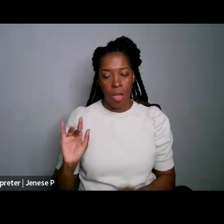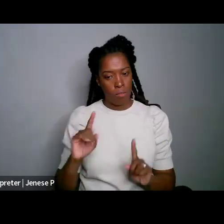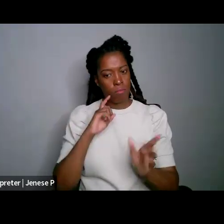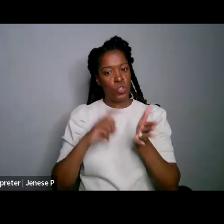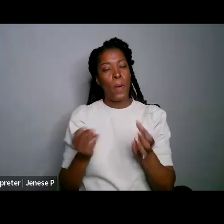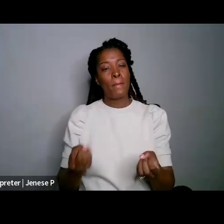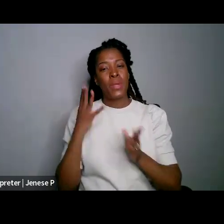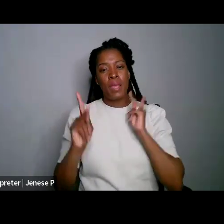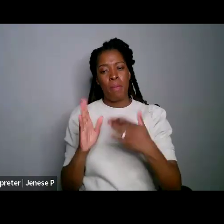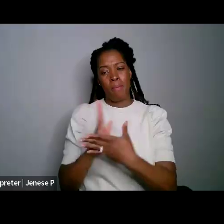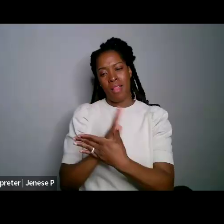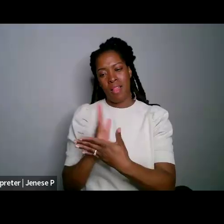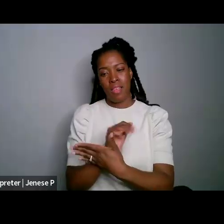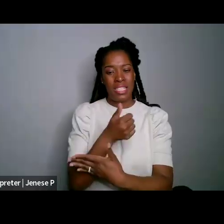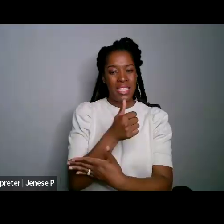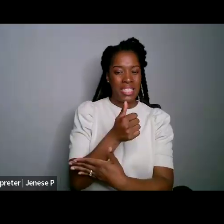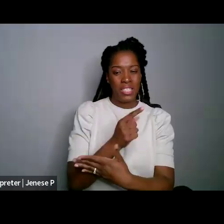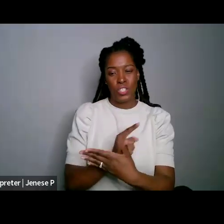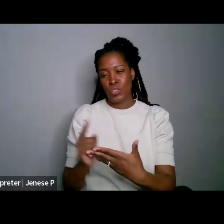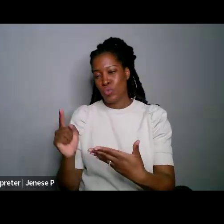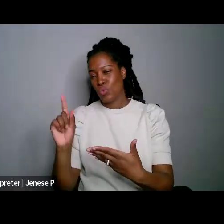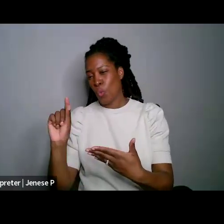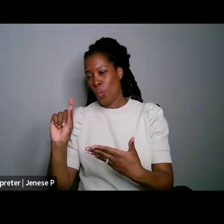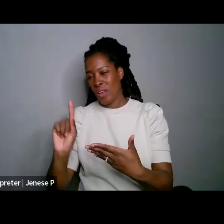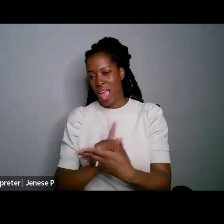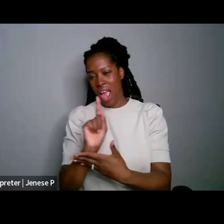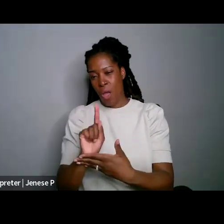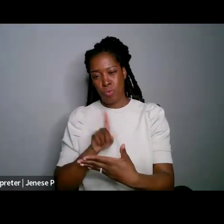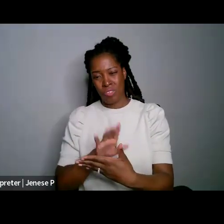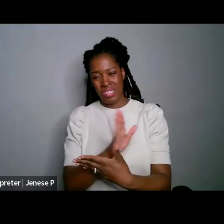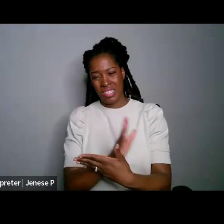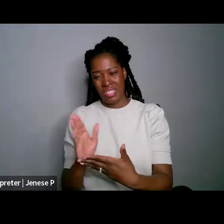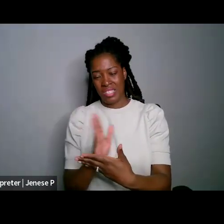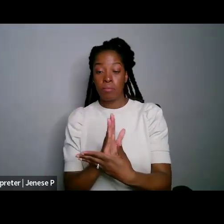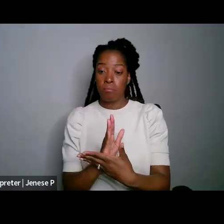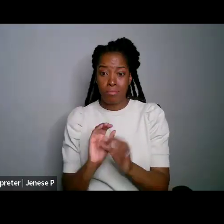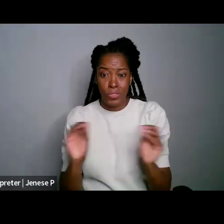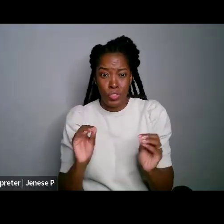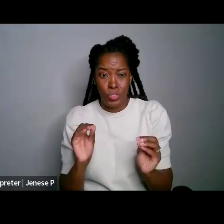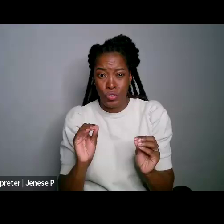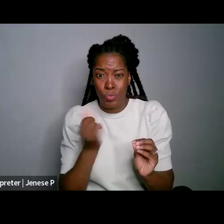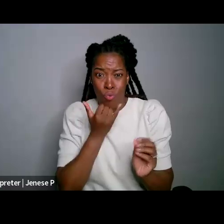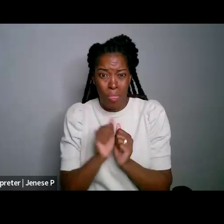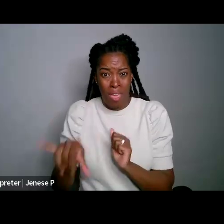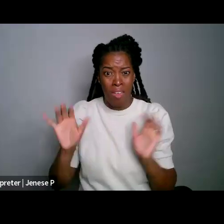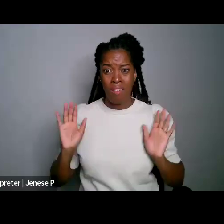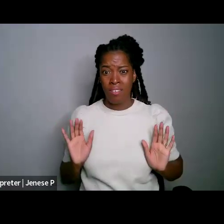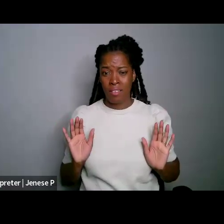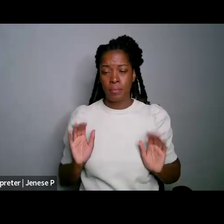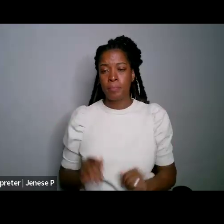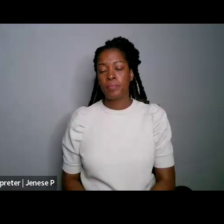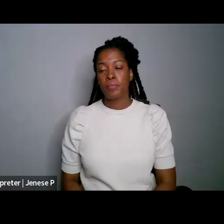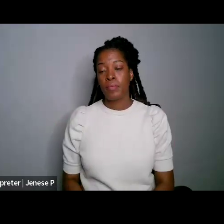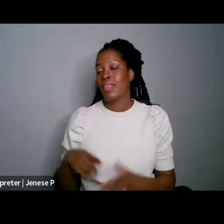to 20 hours a week range. There's no shame in that. This is the way